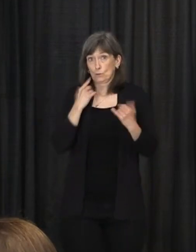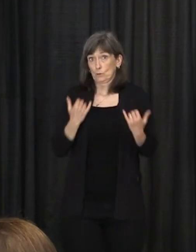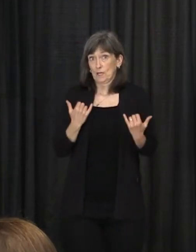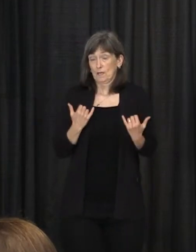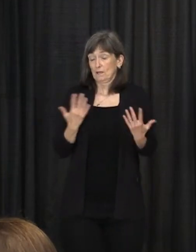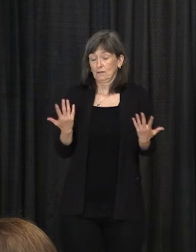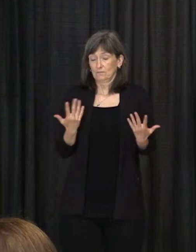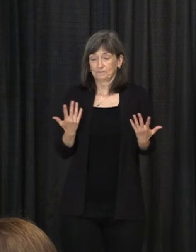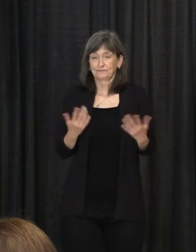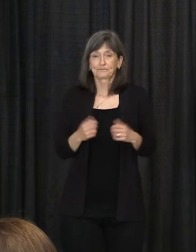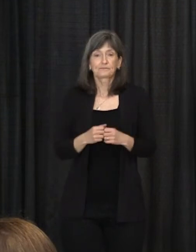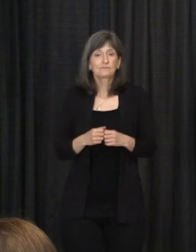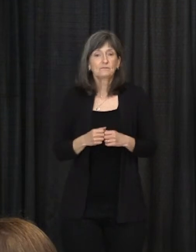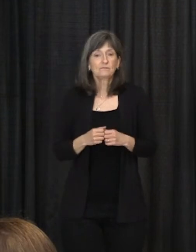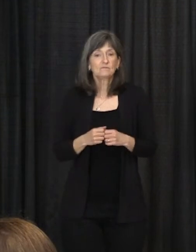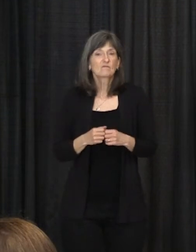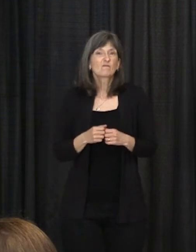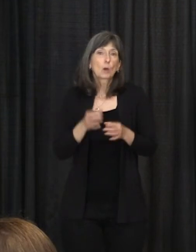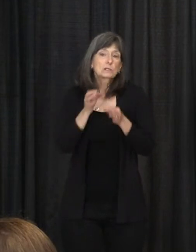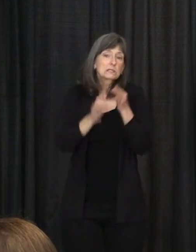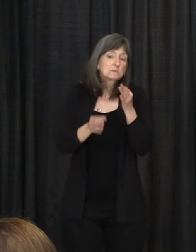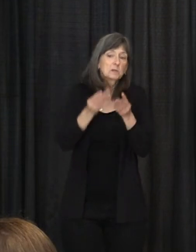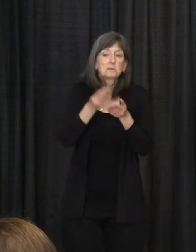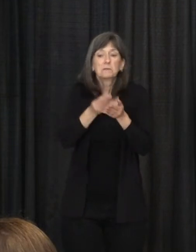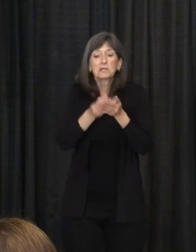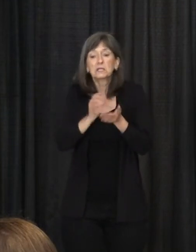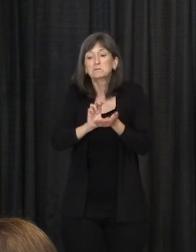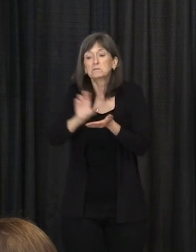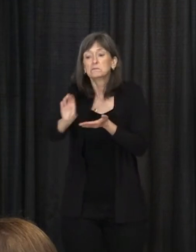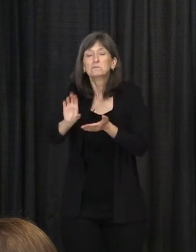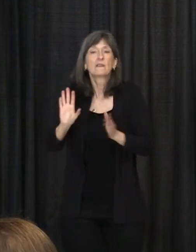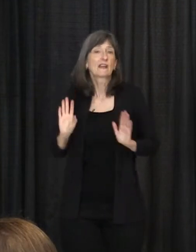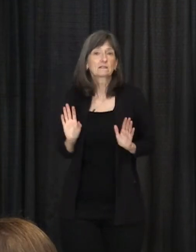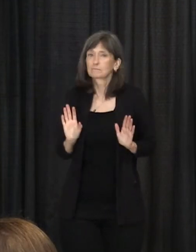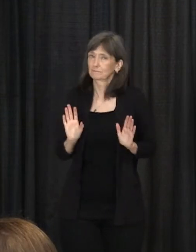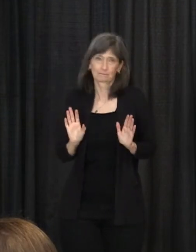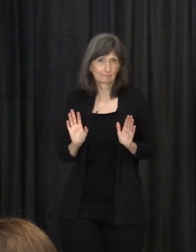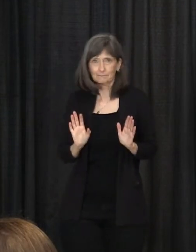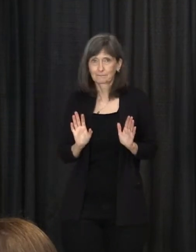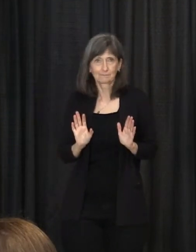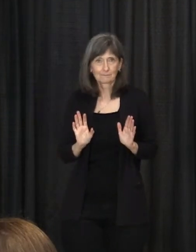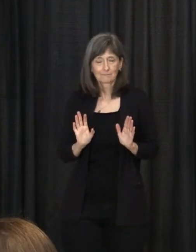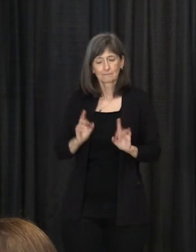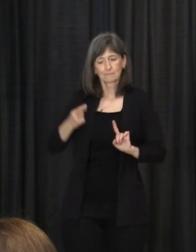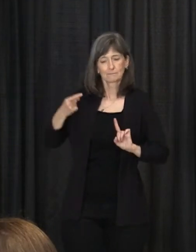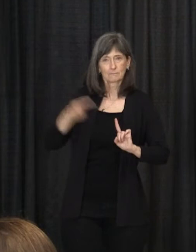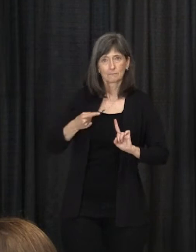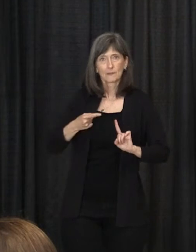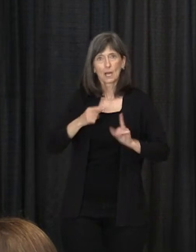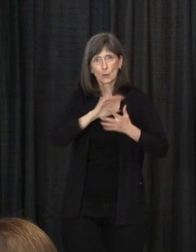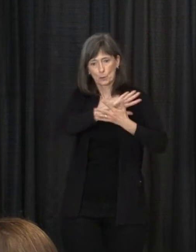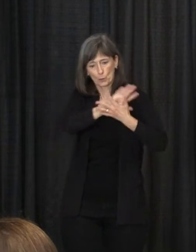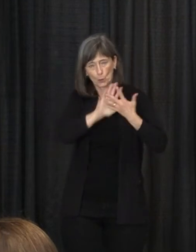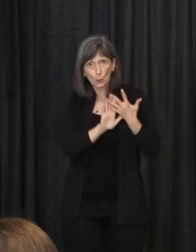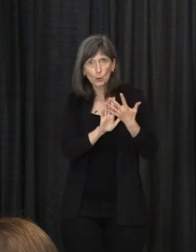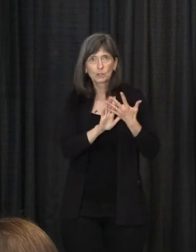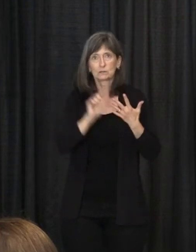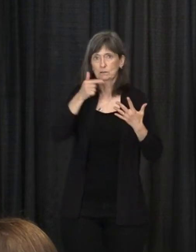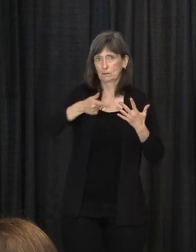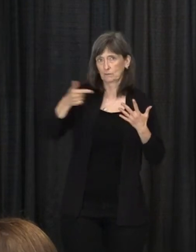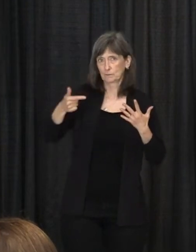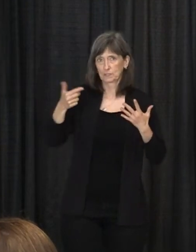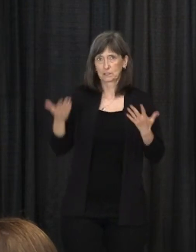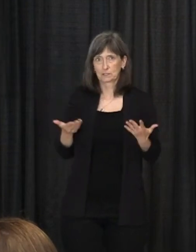it goes more than just simple budget numbers. It speaks to the true priorities and the plans and priorities of the